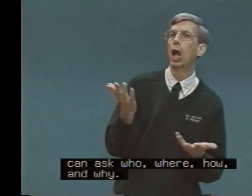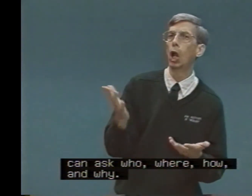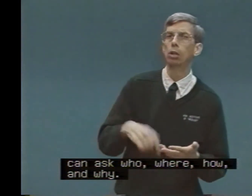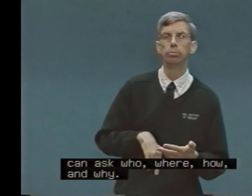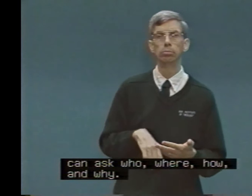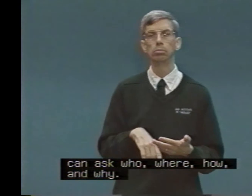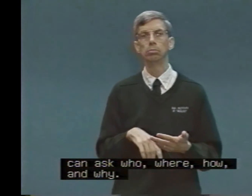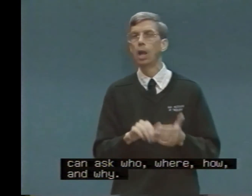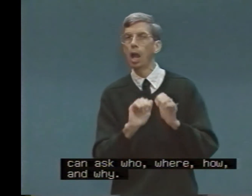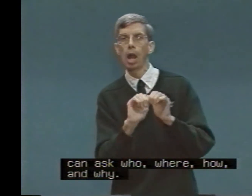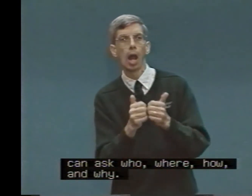why.